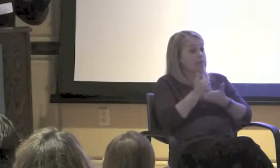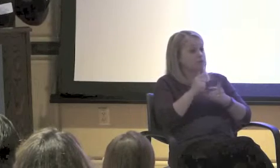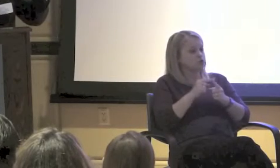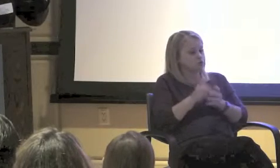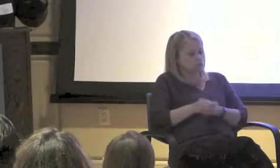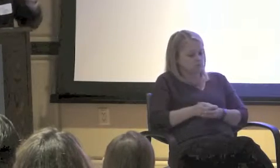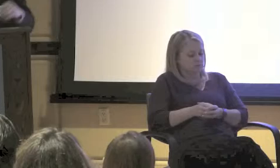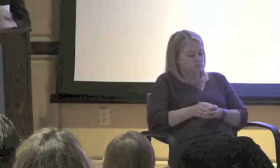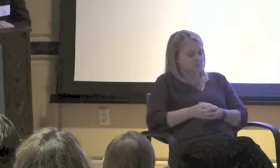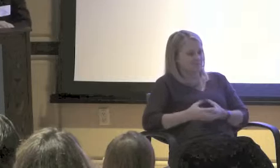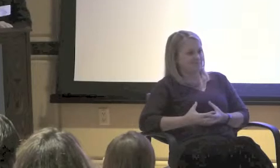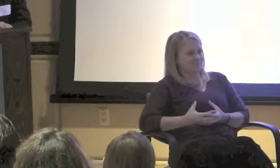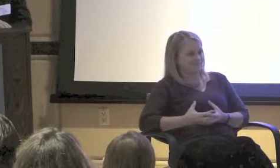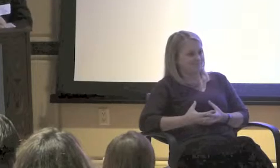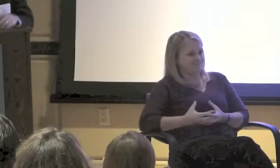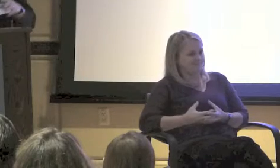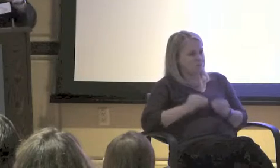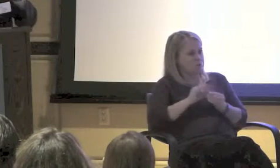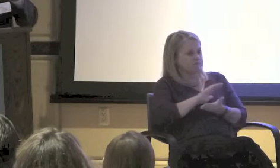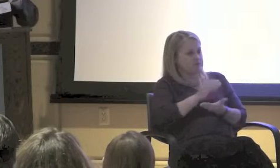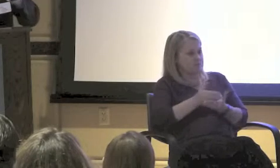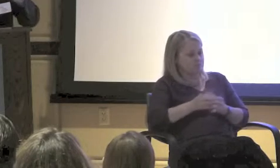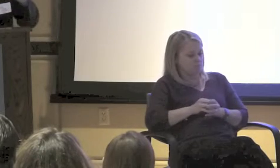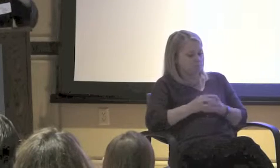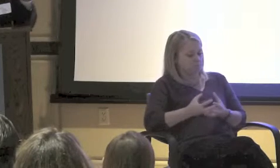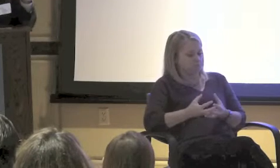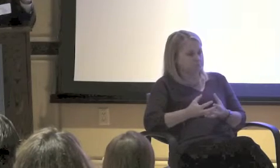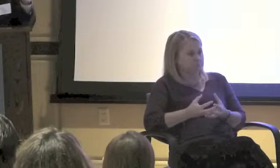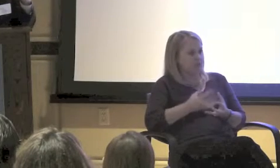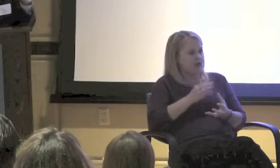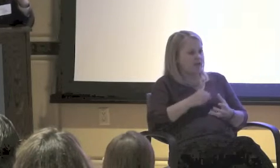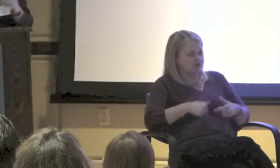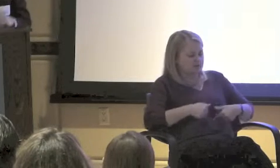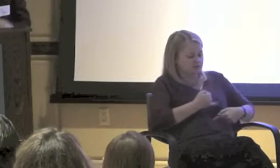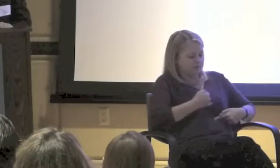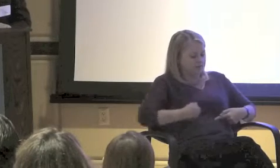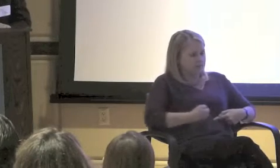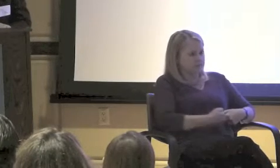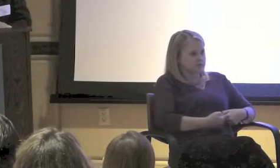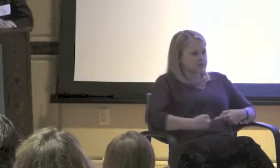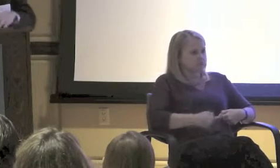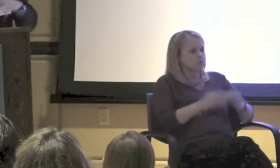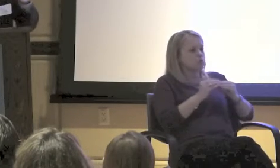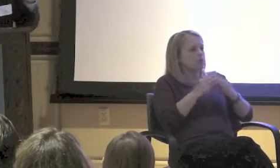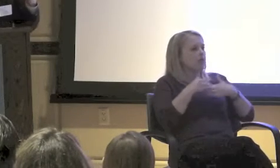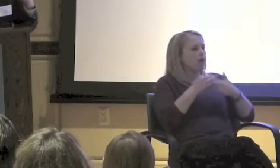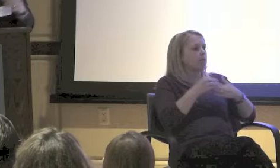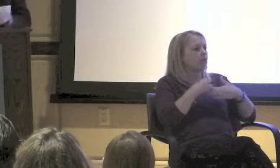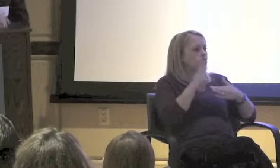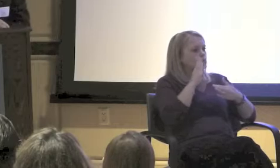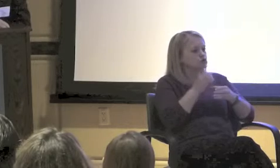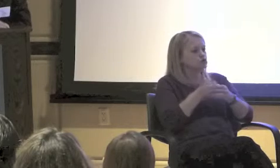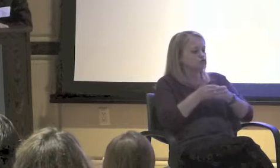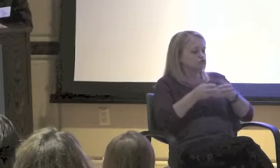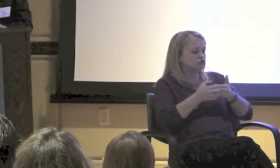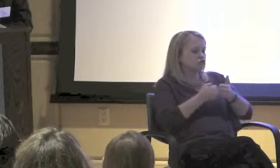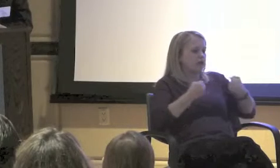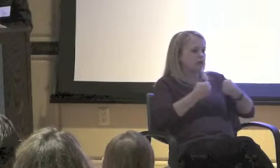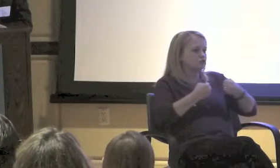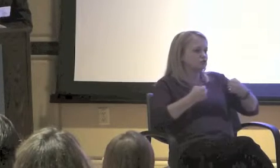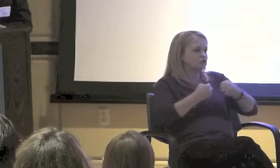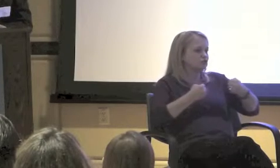bladder to give you more capacity, and the bowel is a lot more pliable, the intestine is, and will stretch over time to